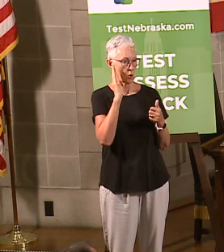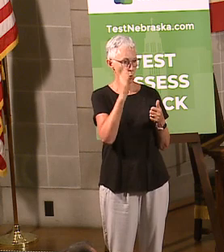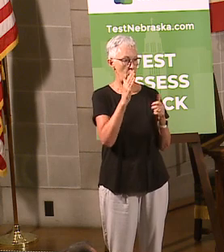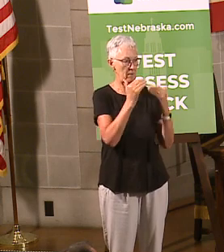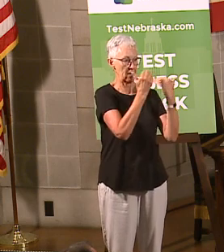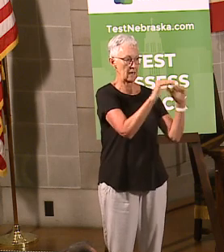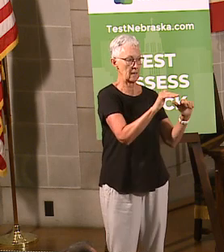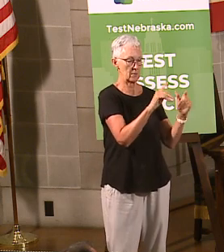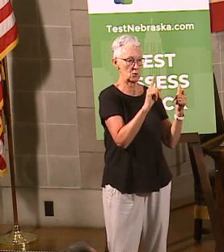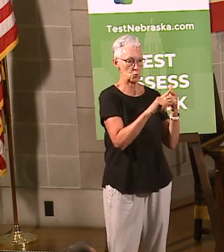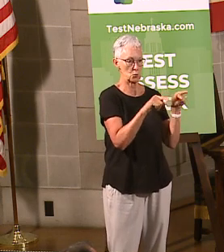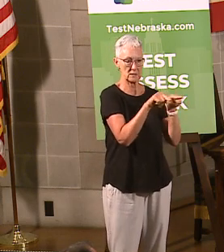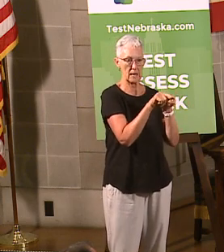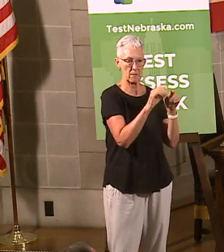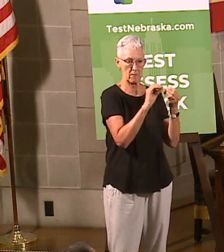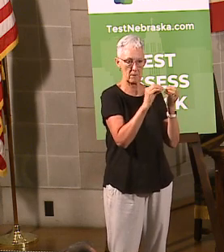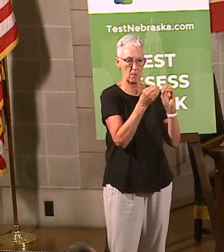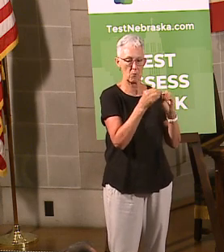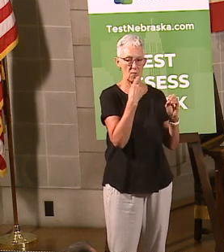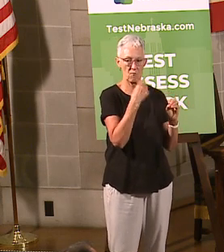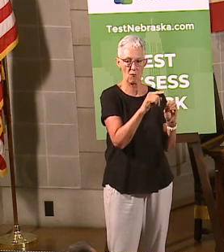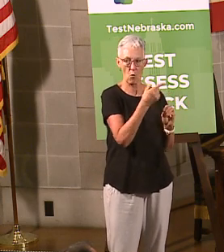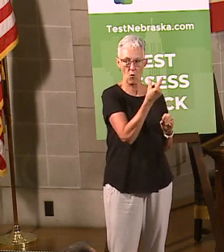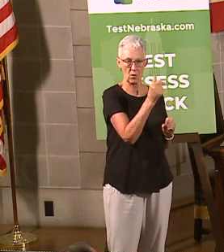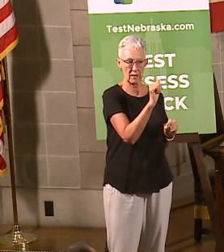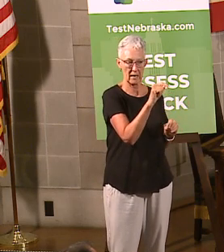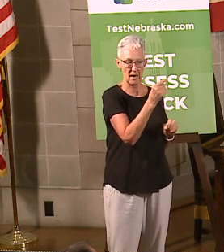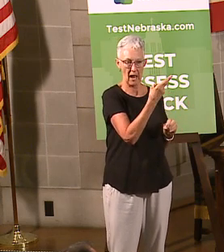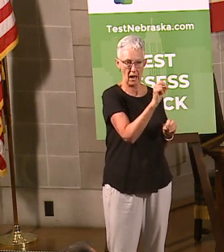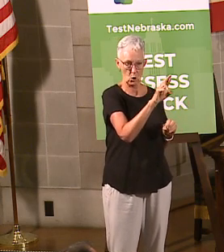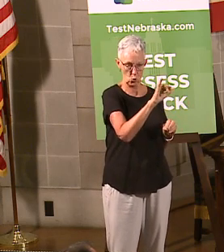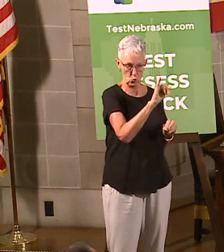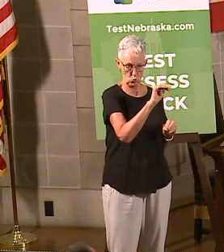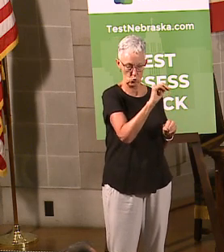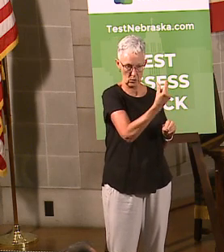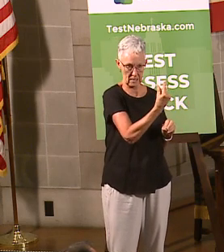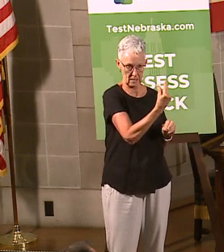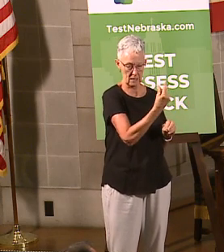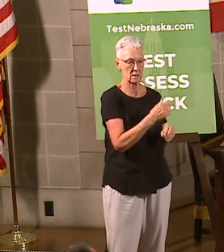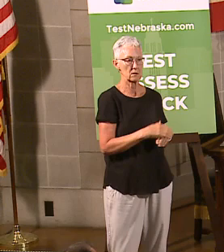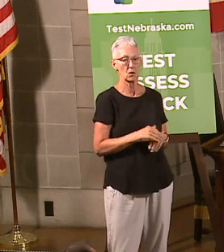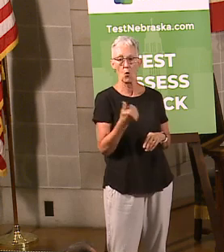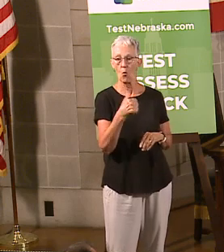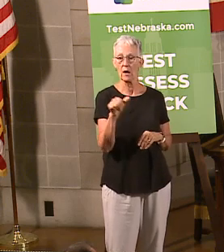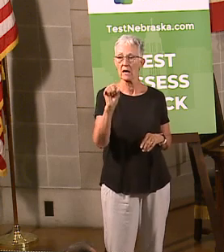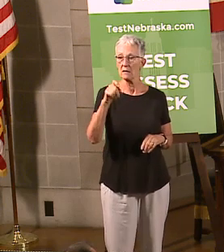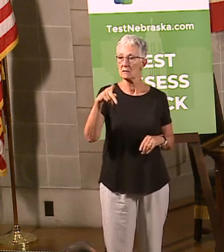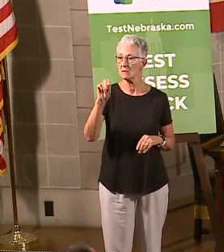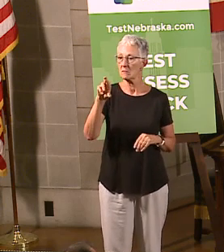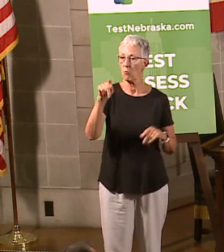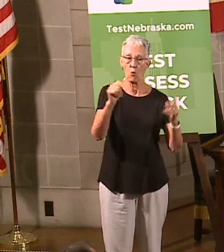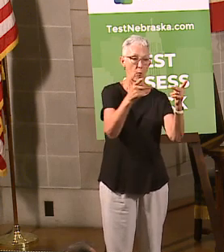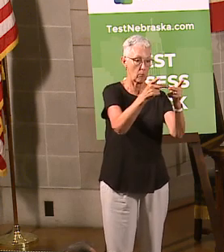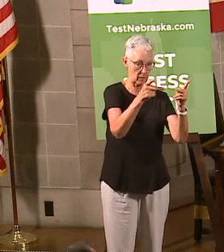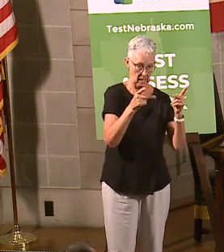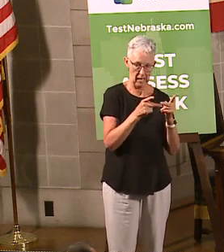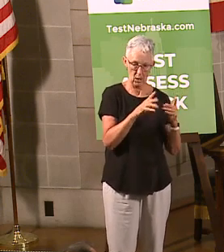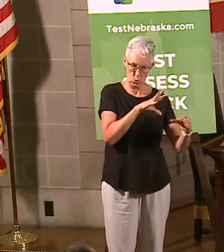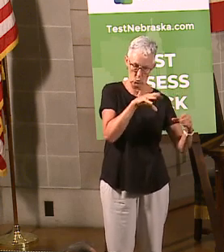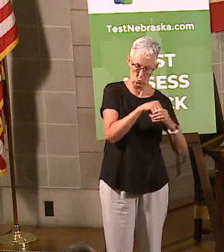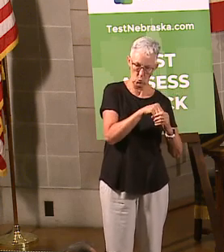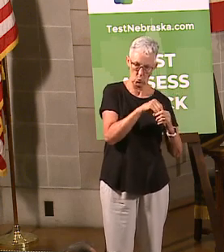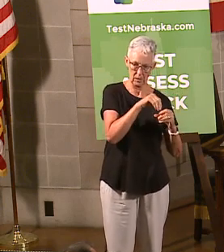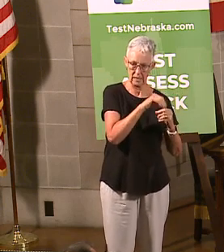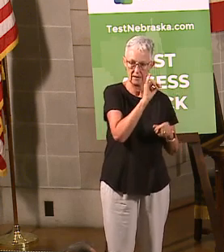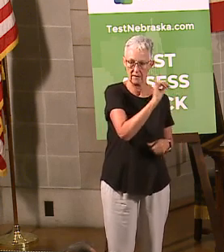a category for gatherings. Those sports venues or those sports gatherings will be included in that. It'll no longer,